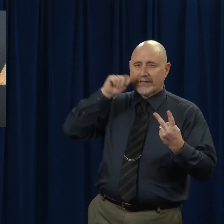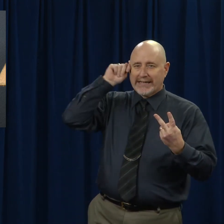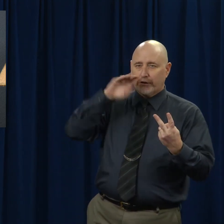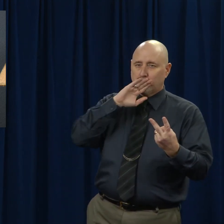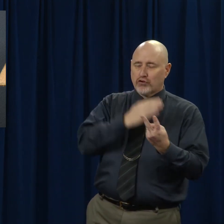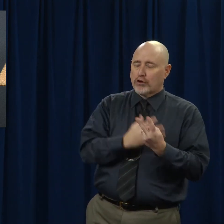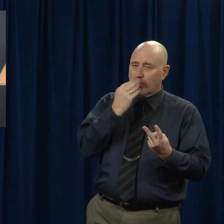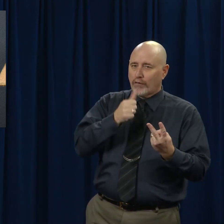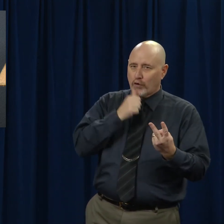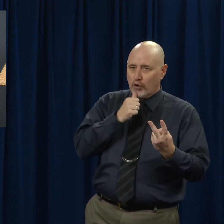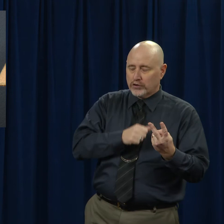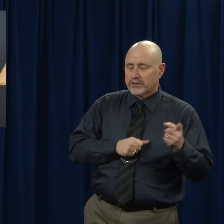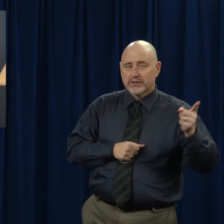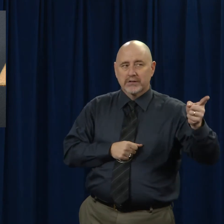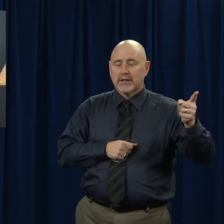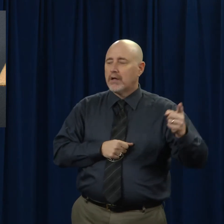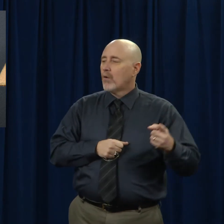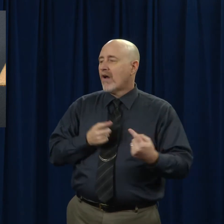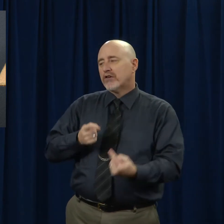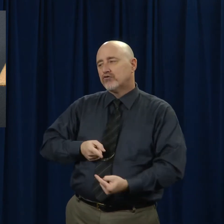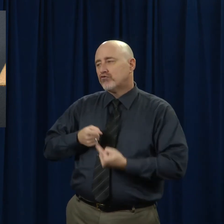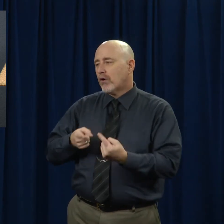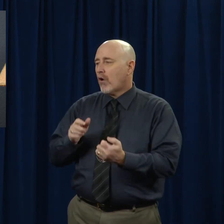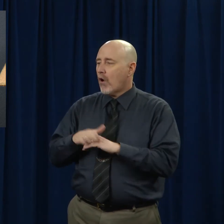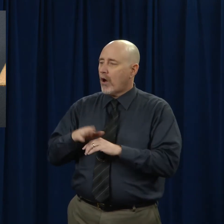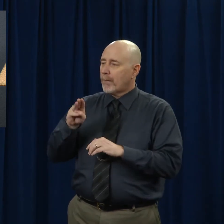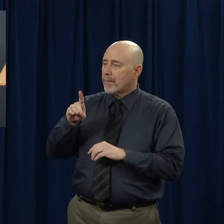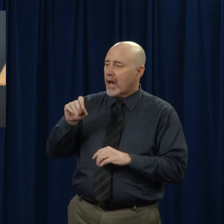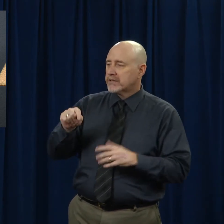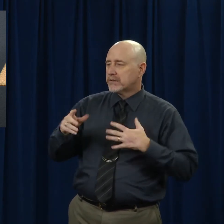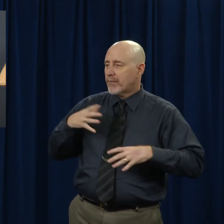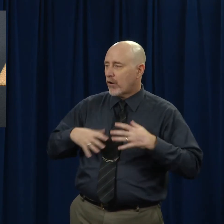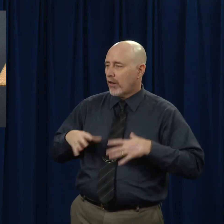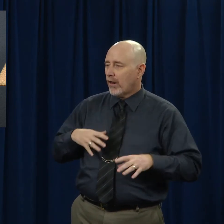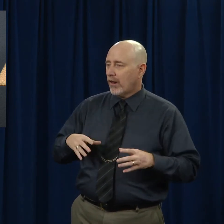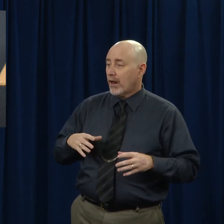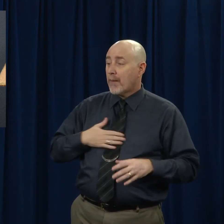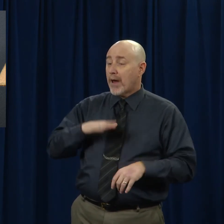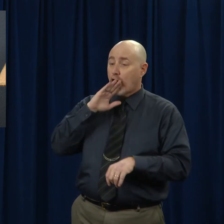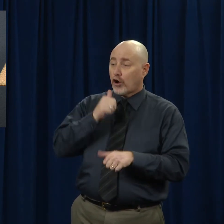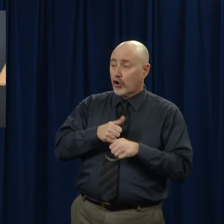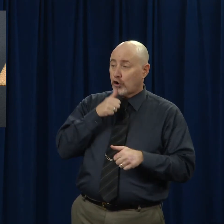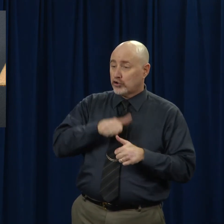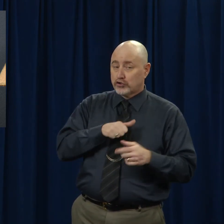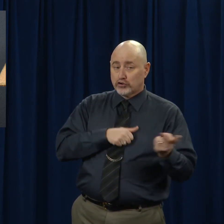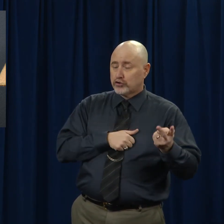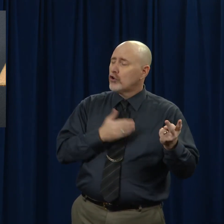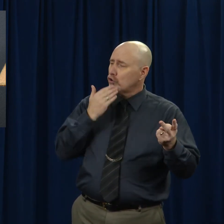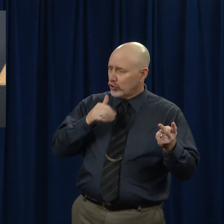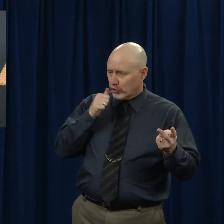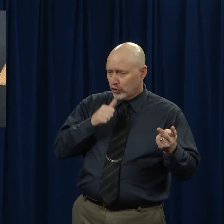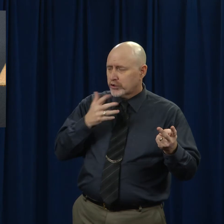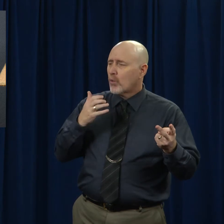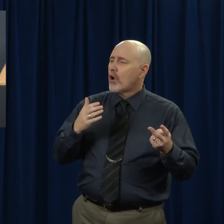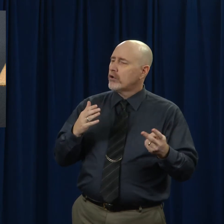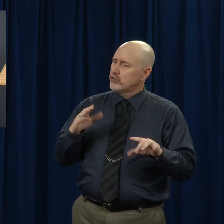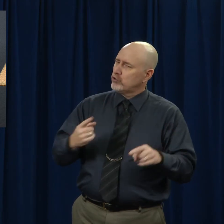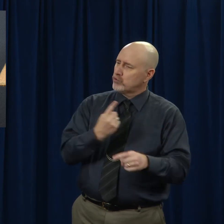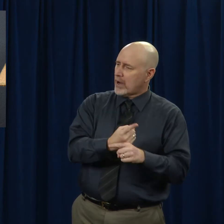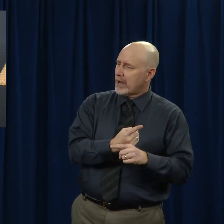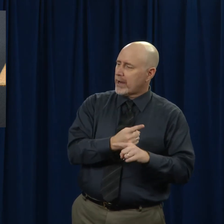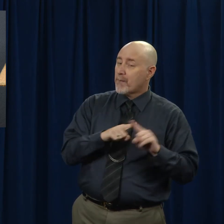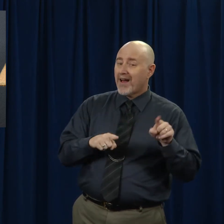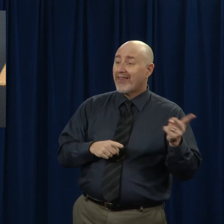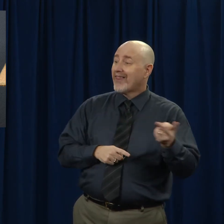daughters, beautiful girls, and he said, Glenn, we're having a struggle over modest apparel. And my girls are good girls, and they want to do what's